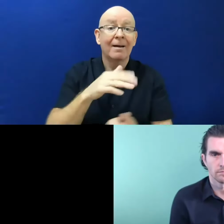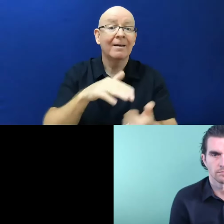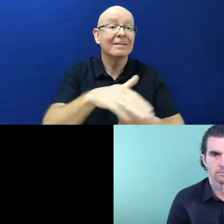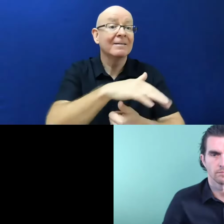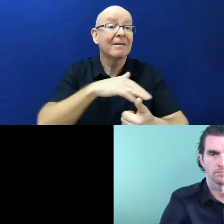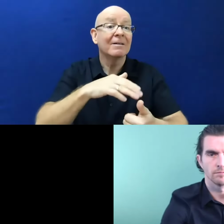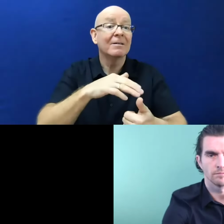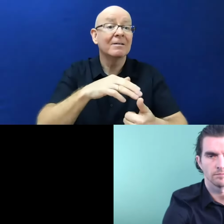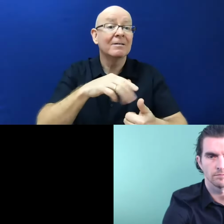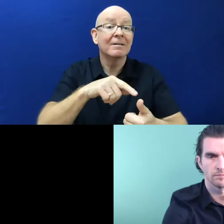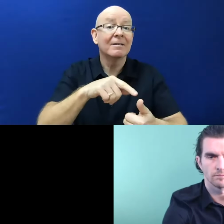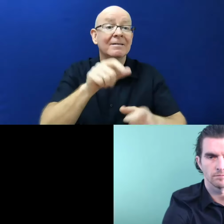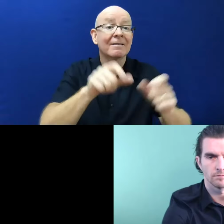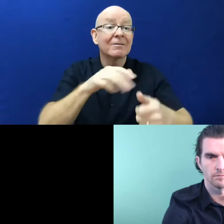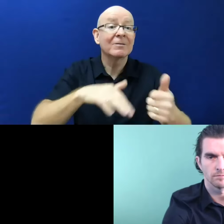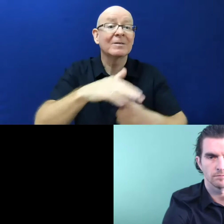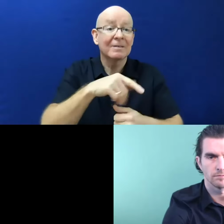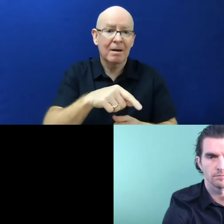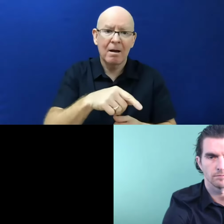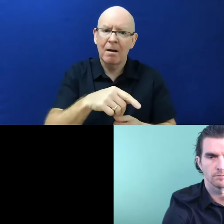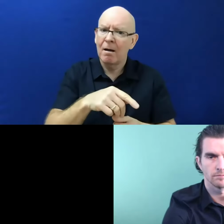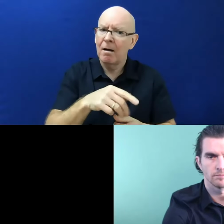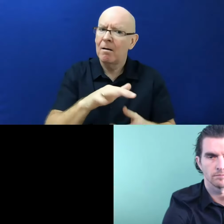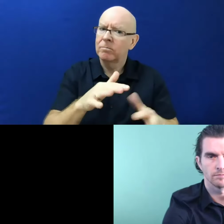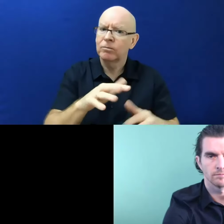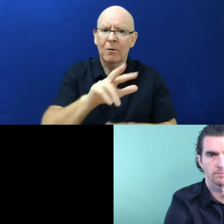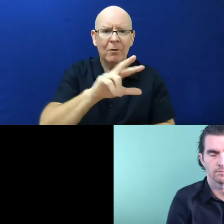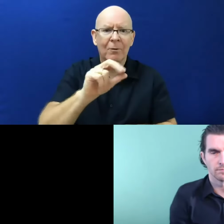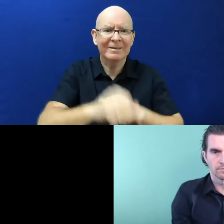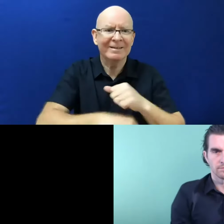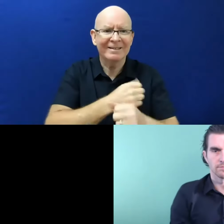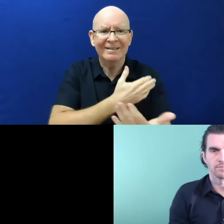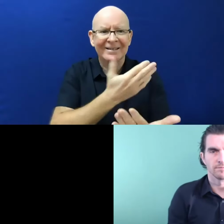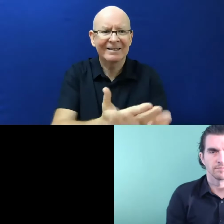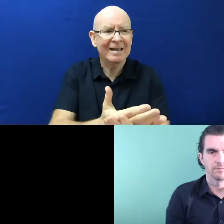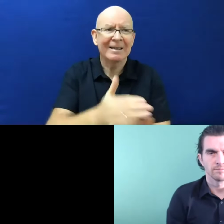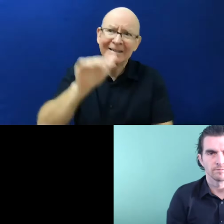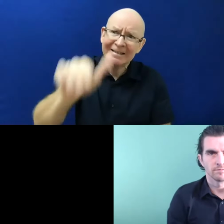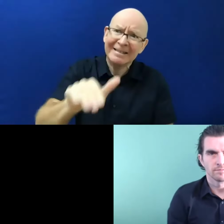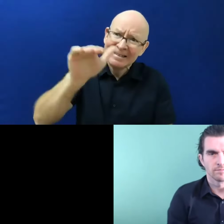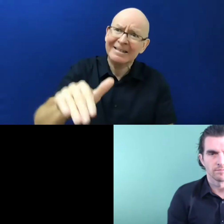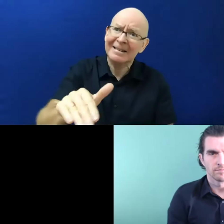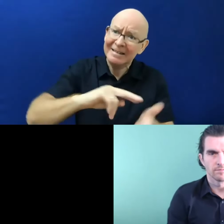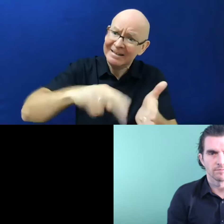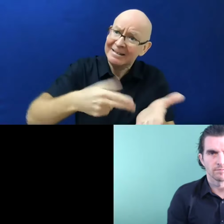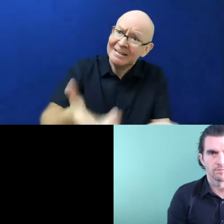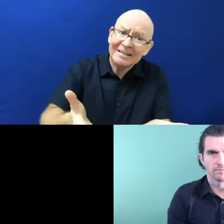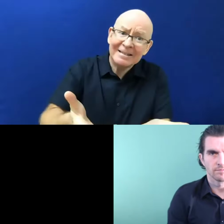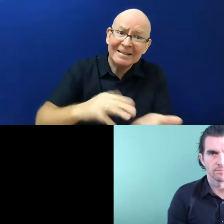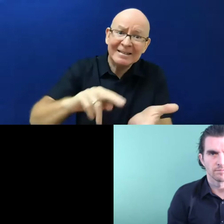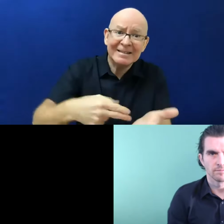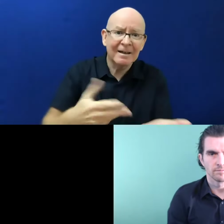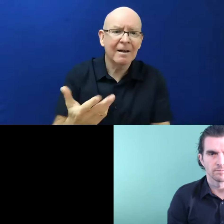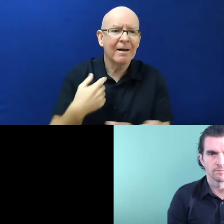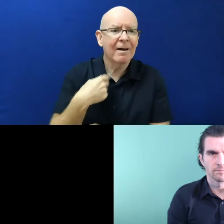president, so she had good contacts to Irish government, and the Irish government wanted to bring disability on the human